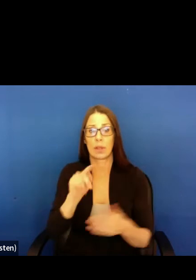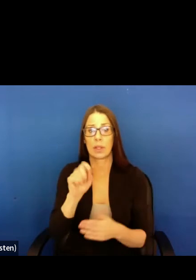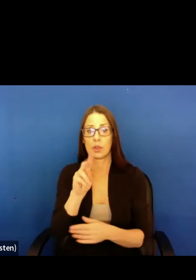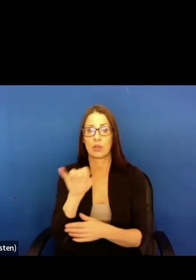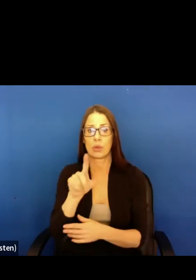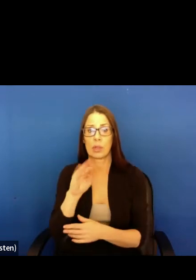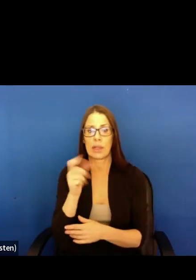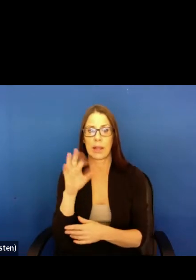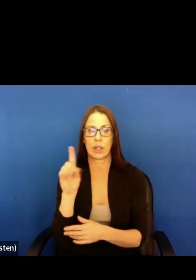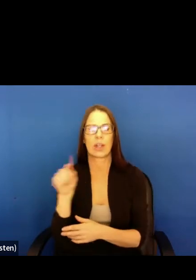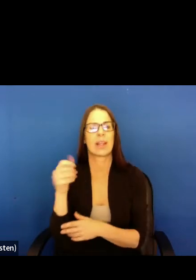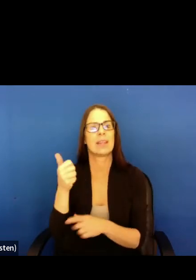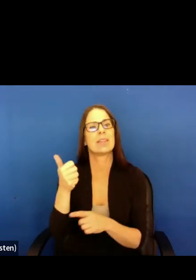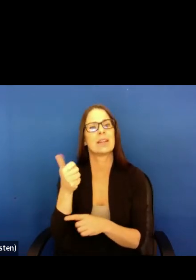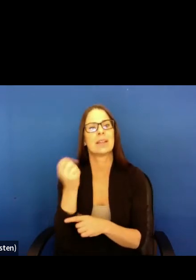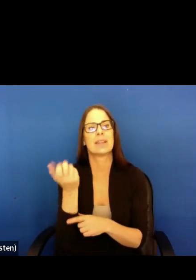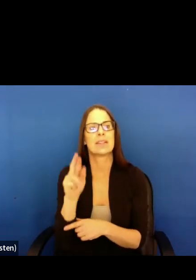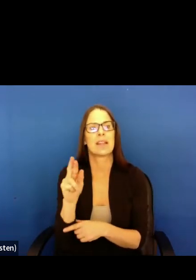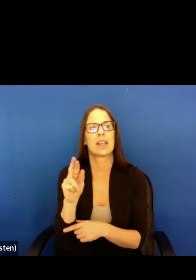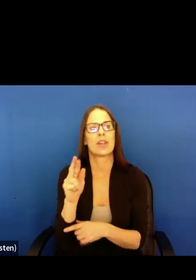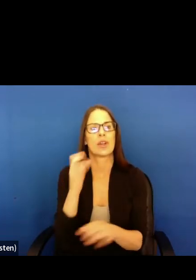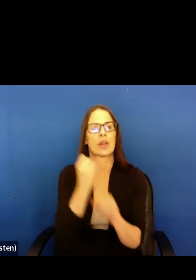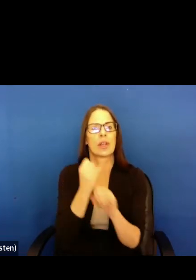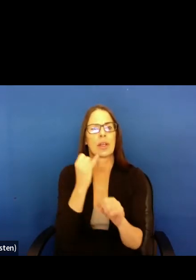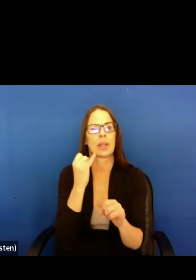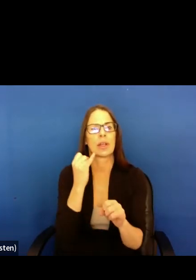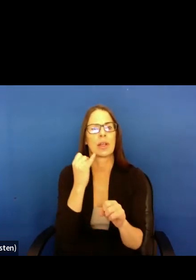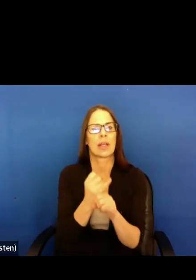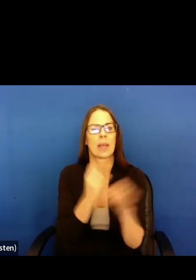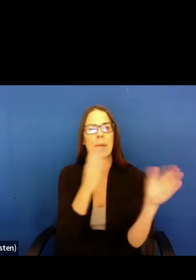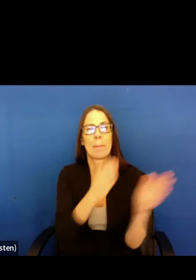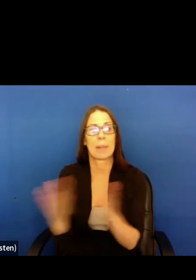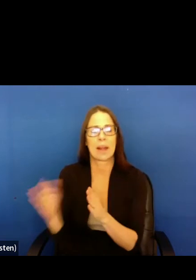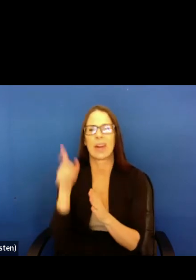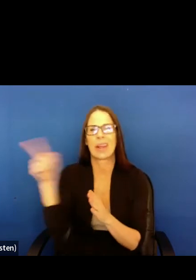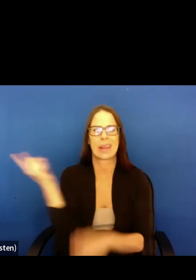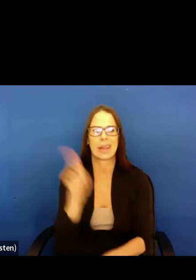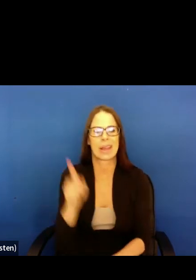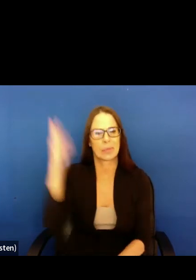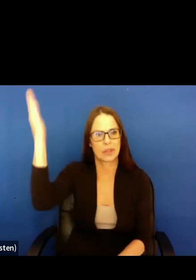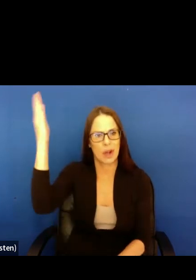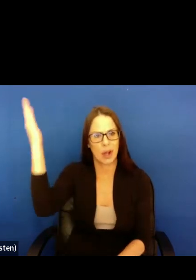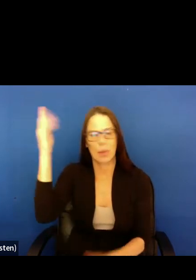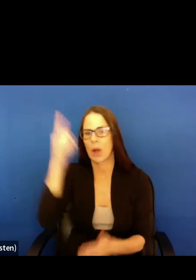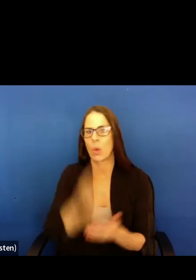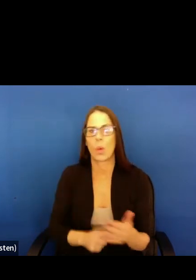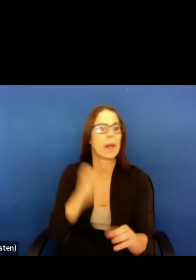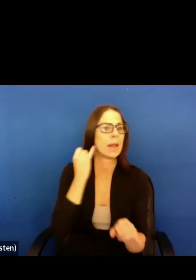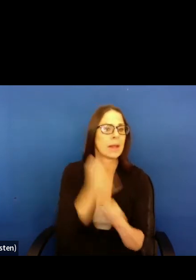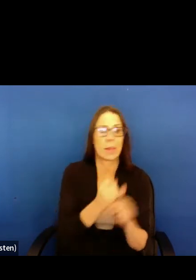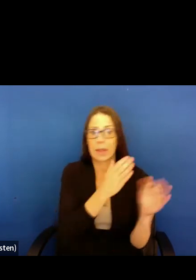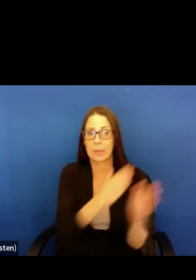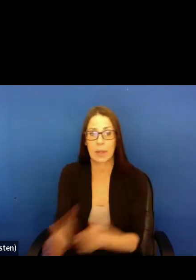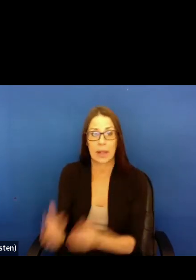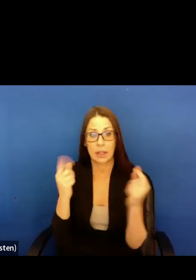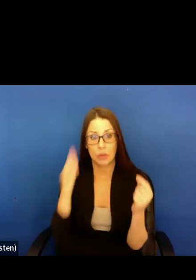senior campus planner, to come and talk about what campus planning is planning to do, what they have done, and let's